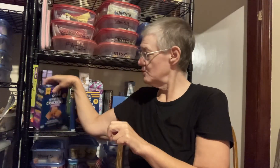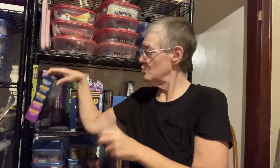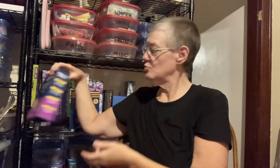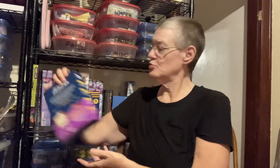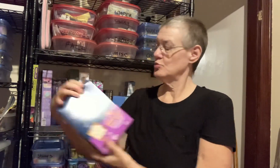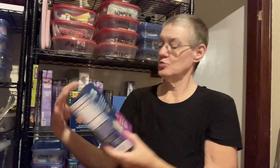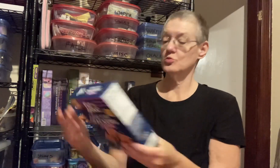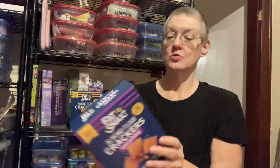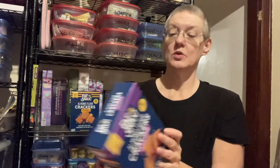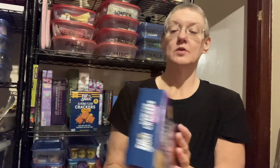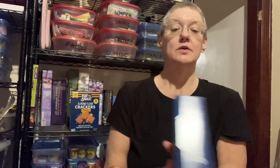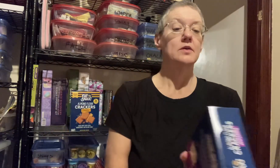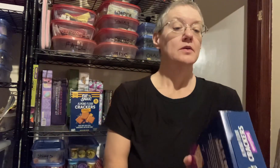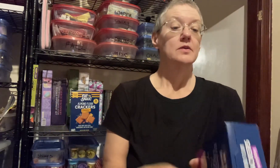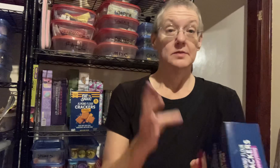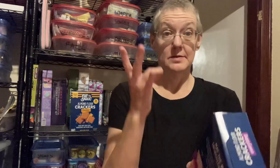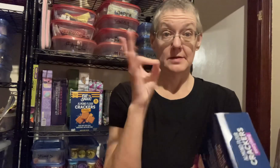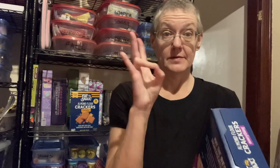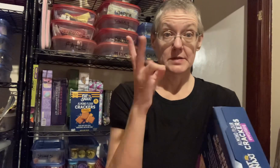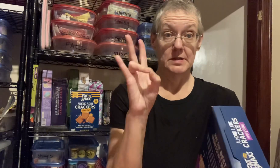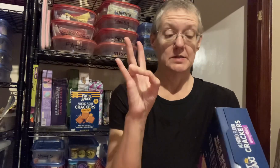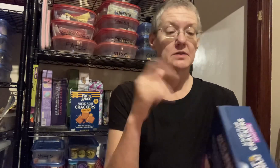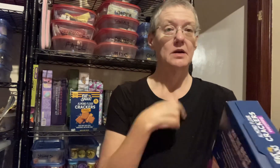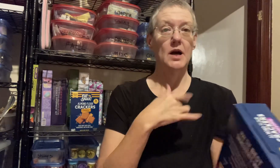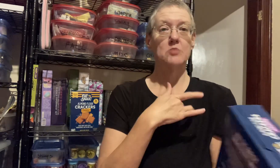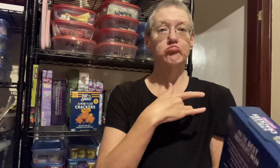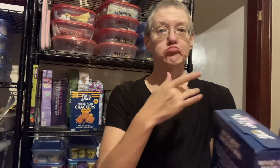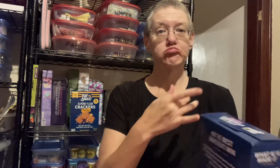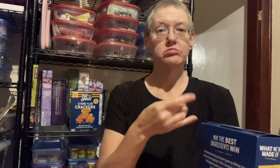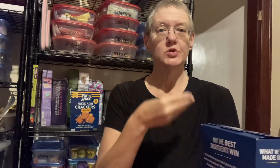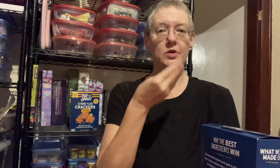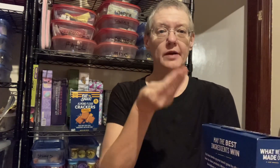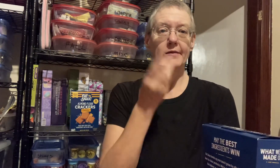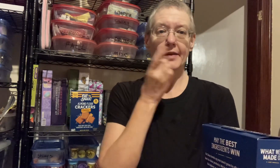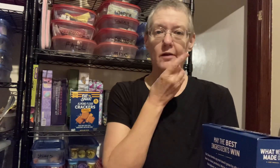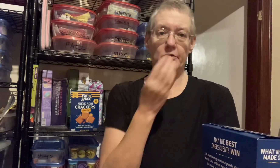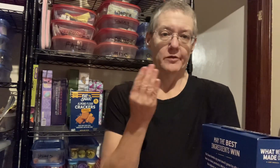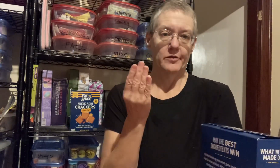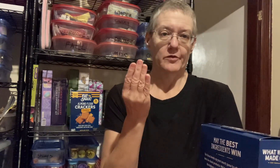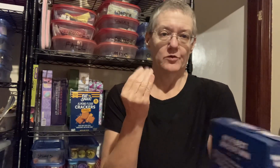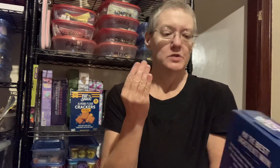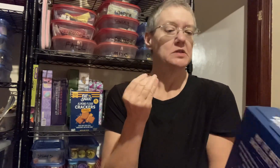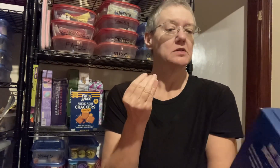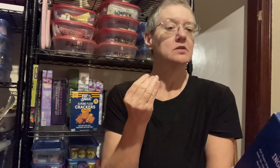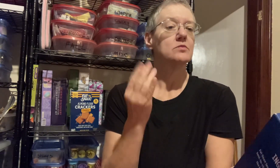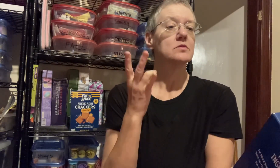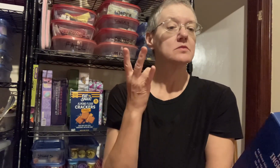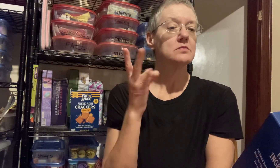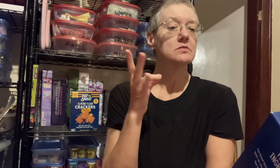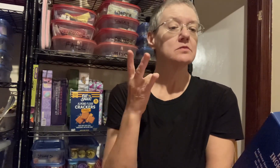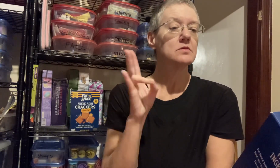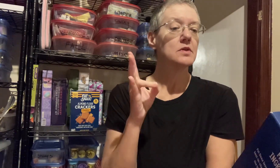Serving size is, let me look, 17. I tend to give Dale about 14 at a time.